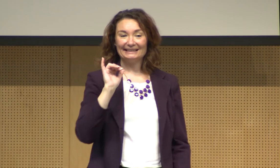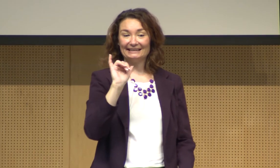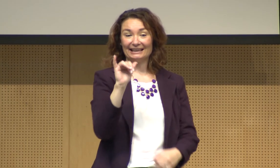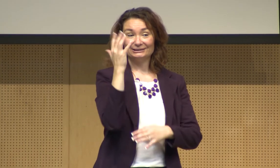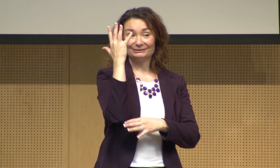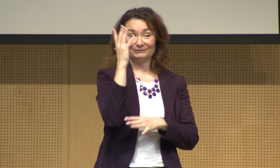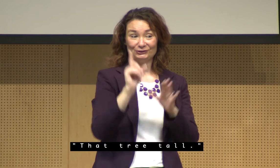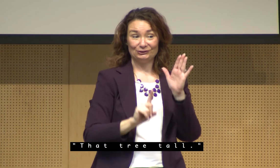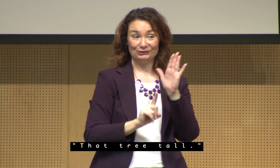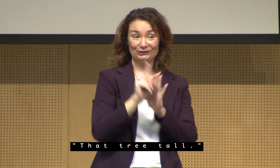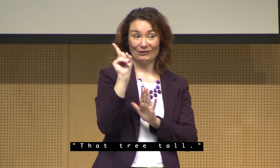That tree tall.